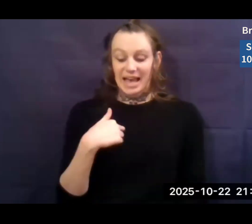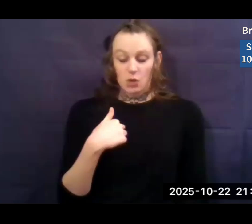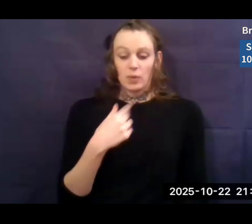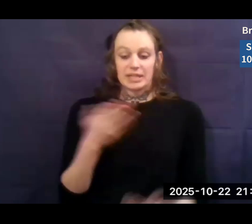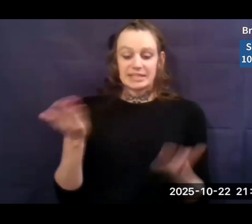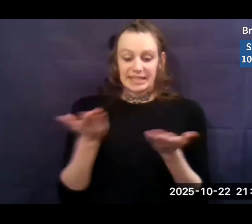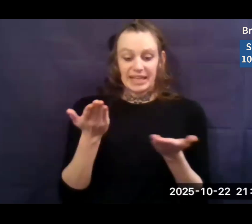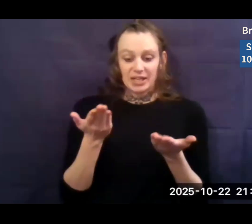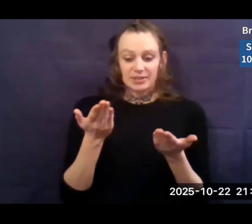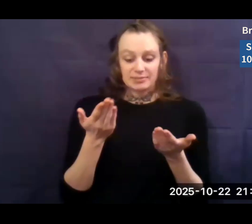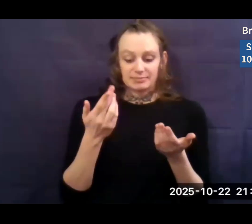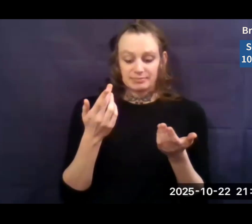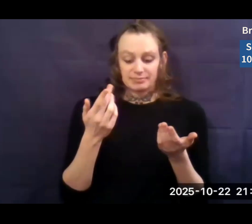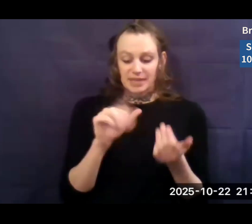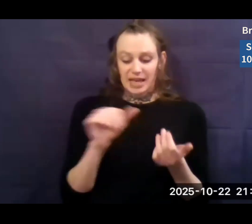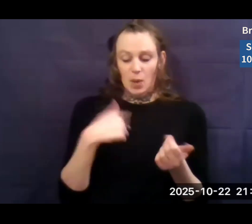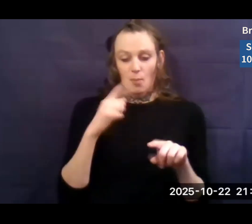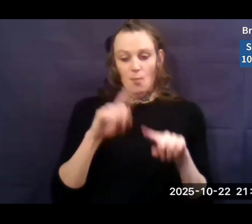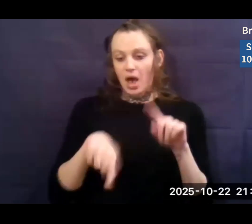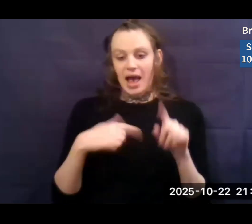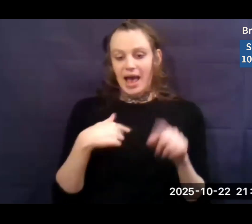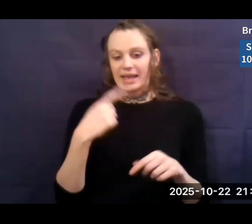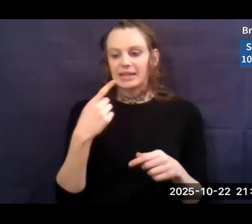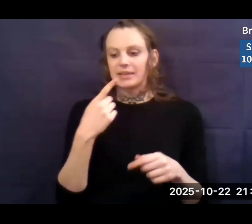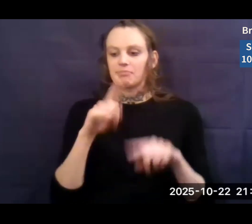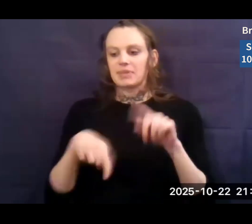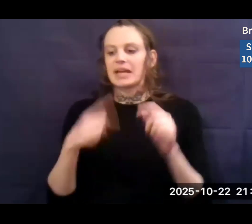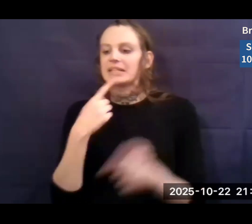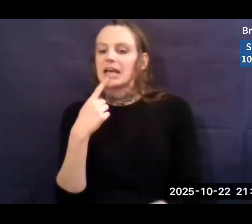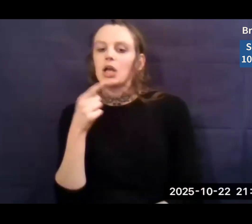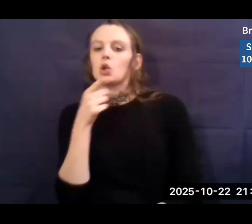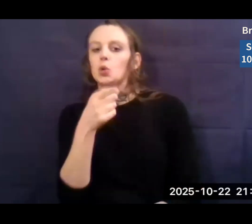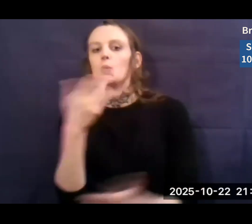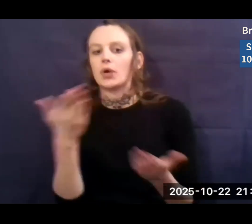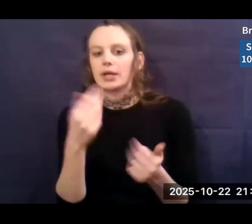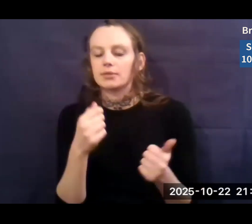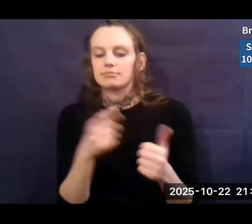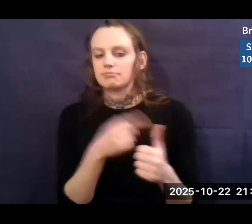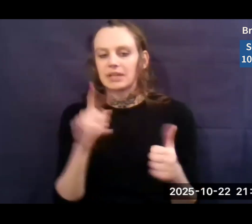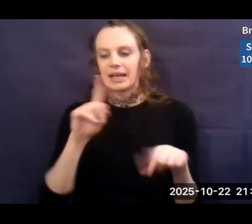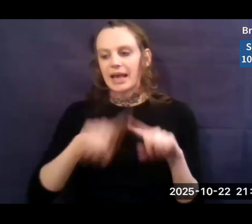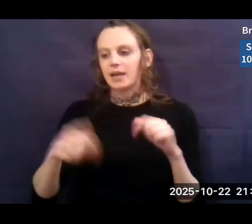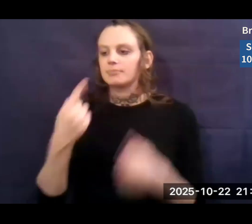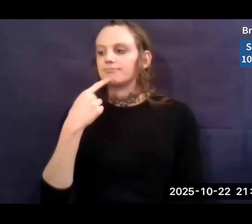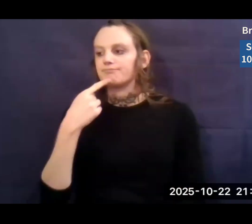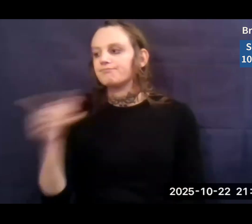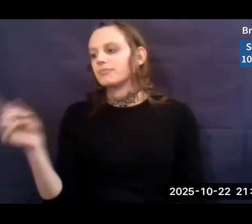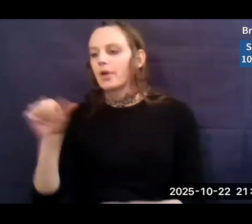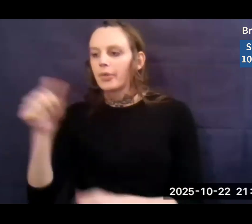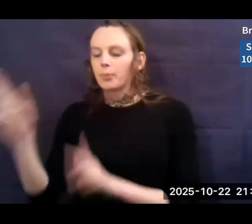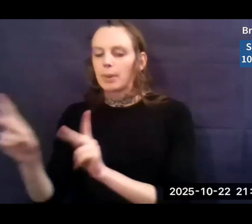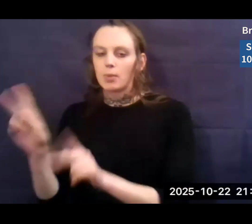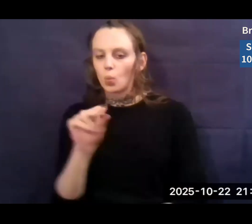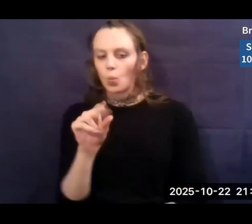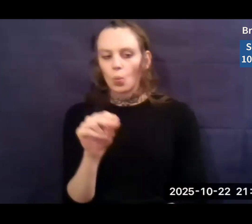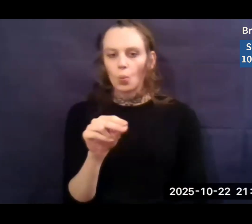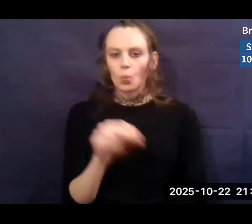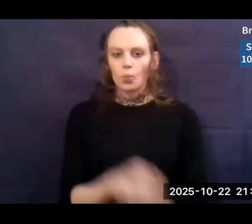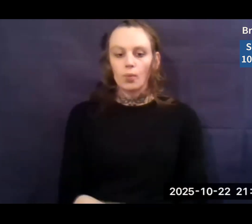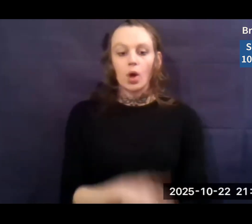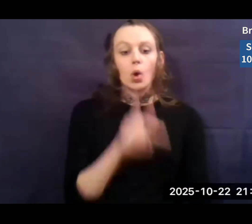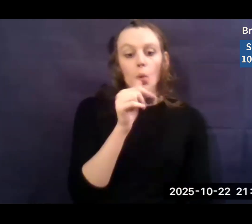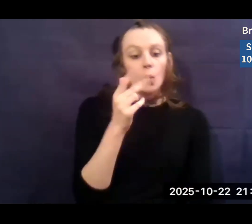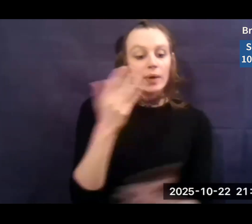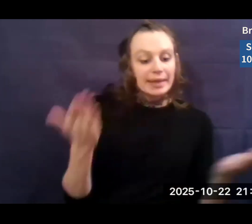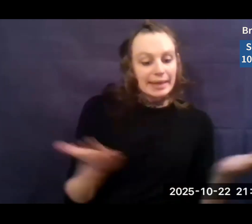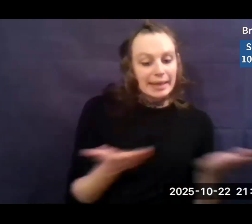were here. Um, and what is it? What we say here, who you see